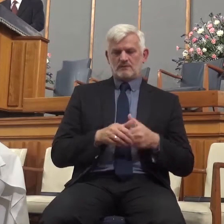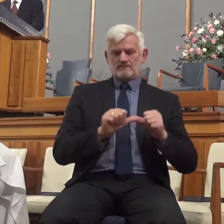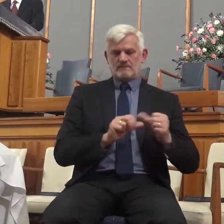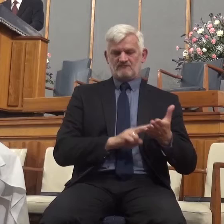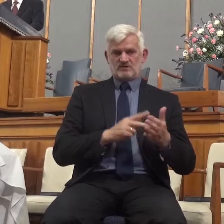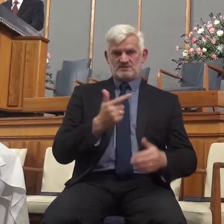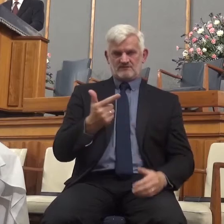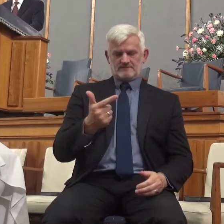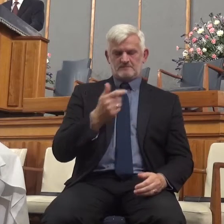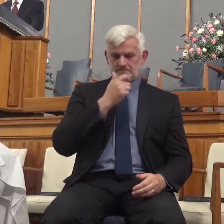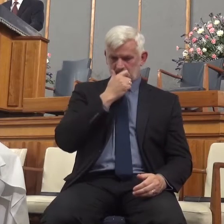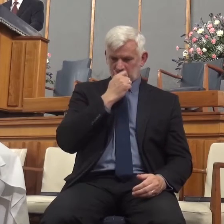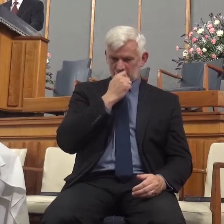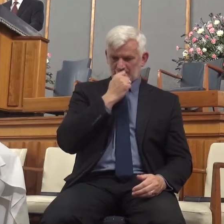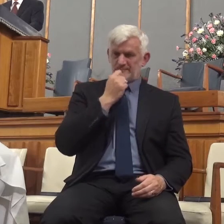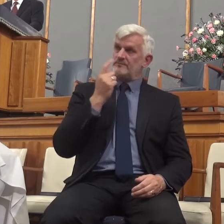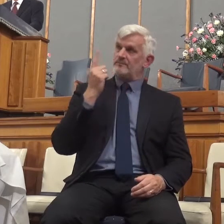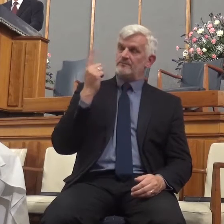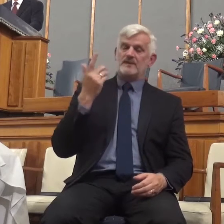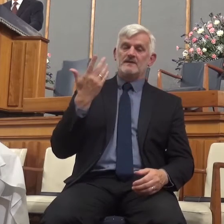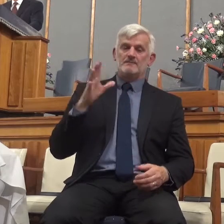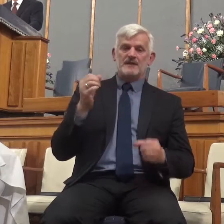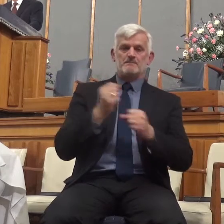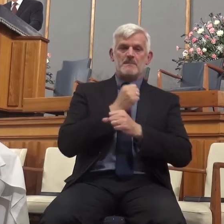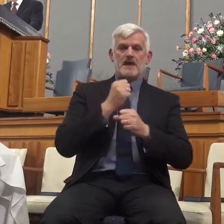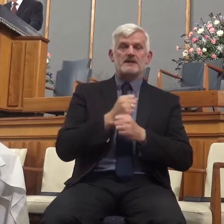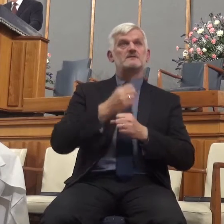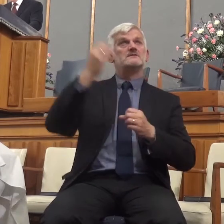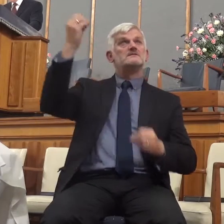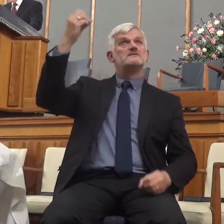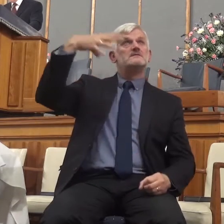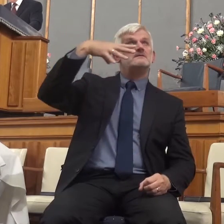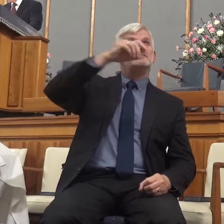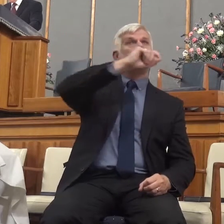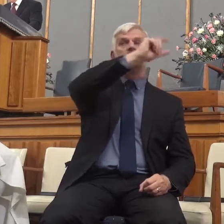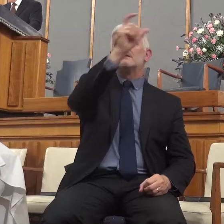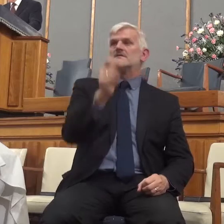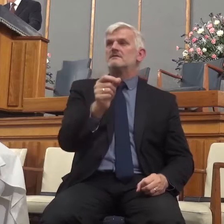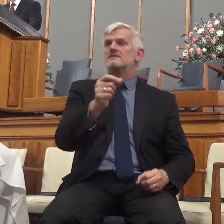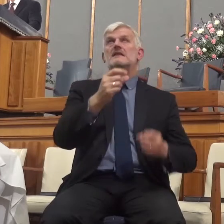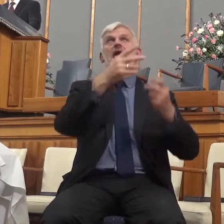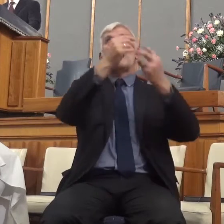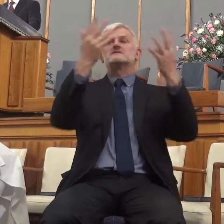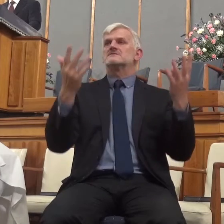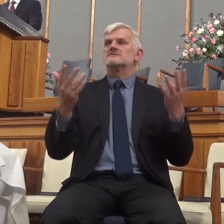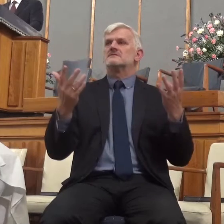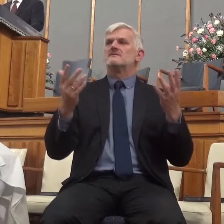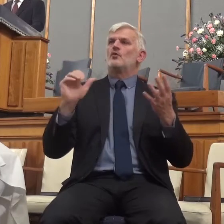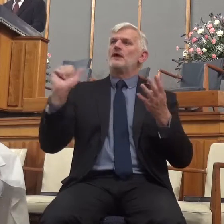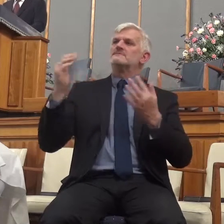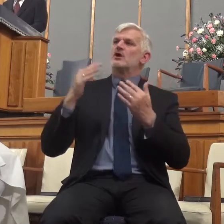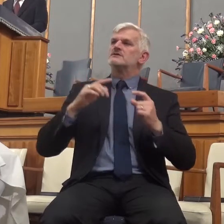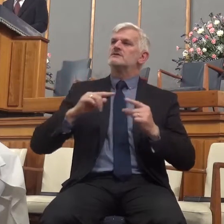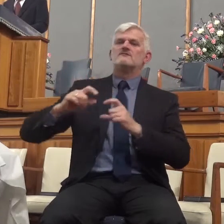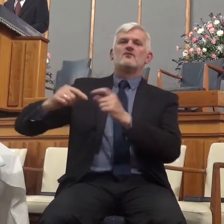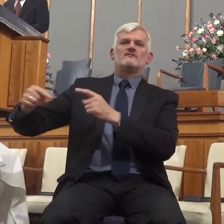7. To him that made great lights, for his mercy endureth forever.